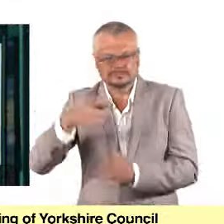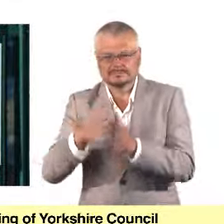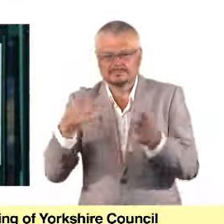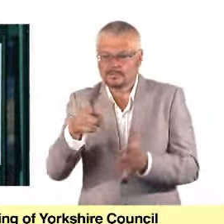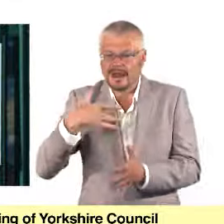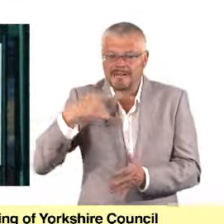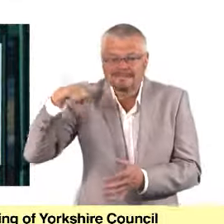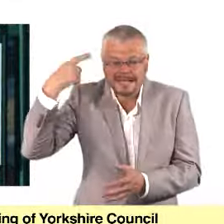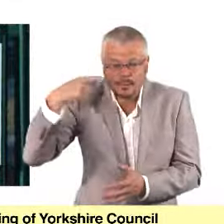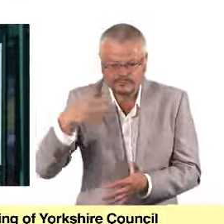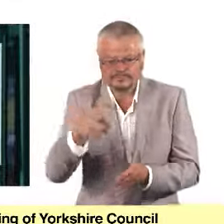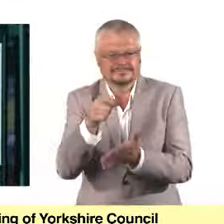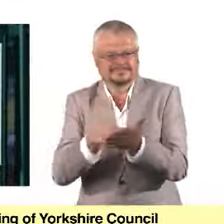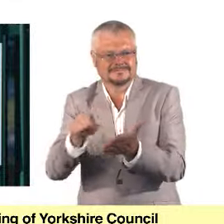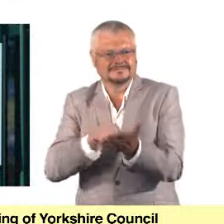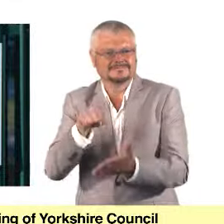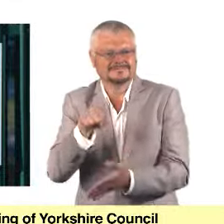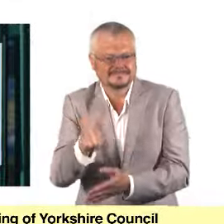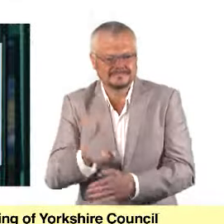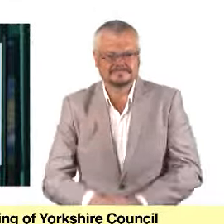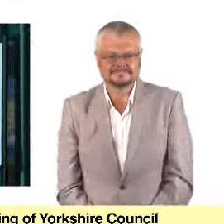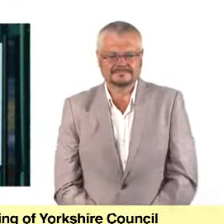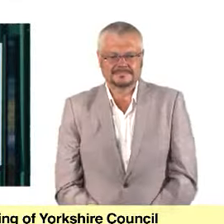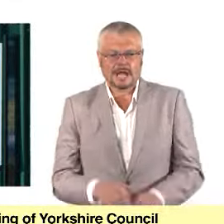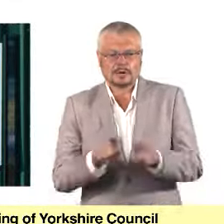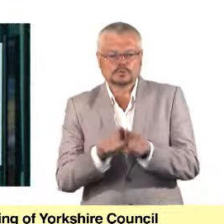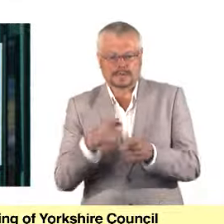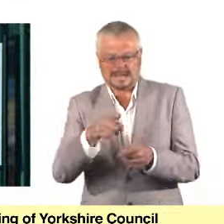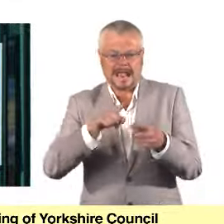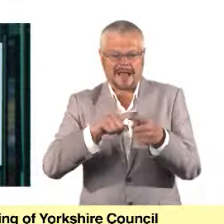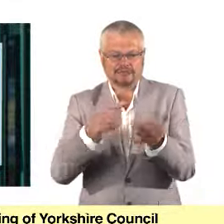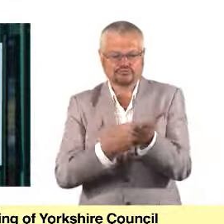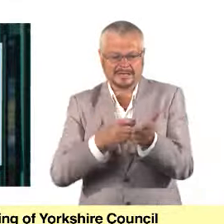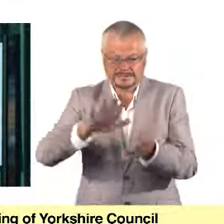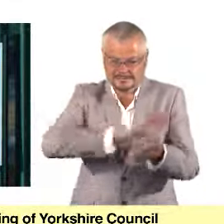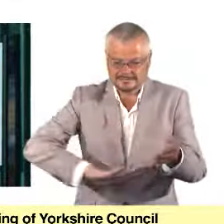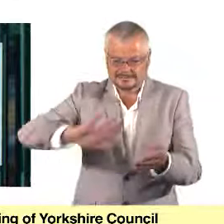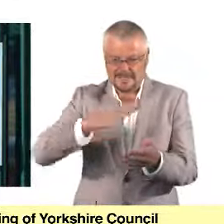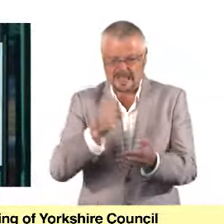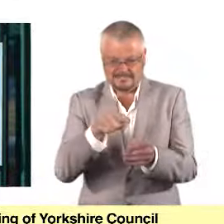Elections to East Riding of Yorkshire council and parliamentary and European elections.